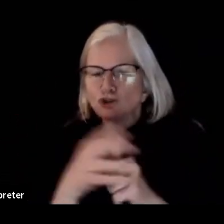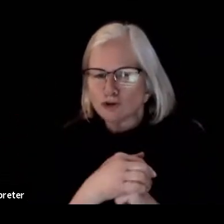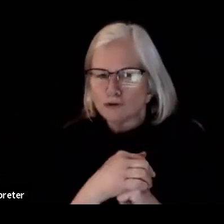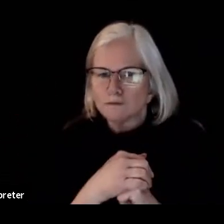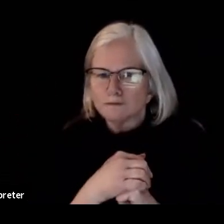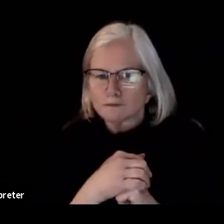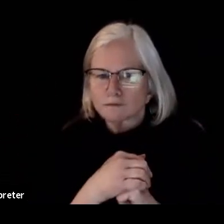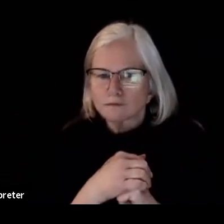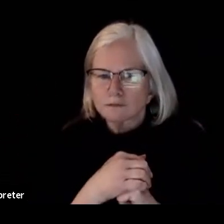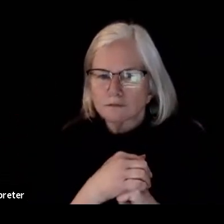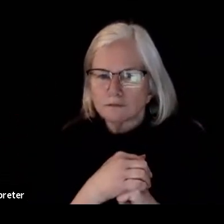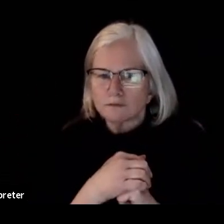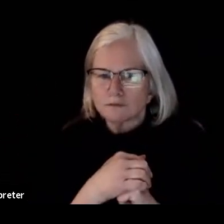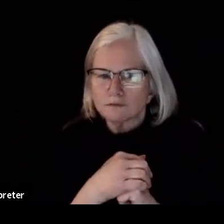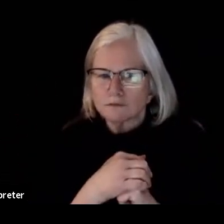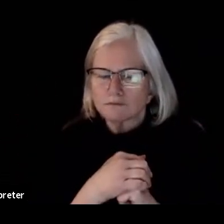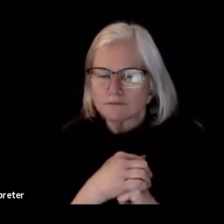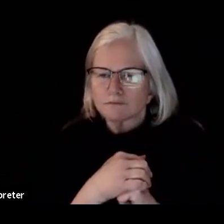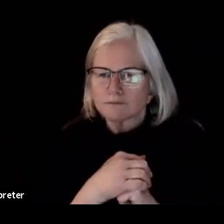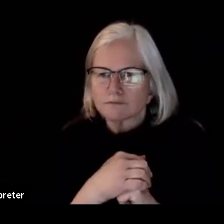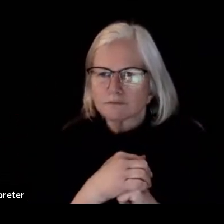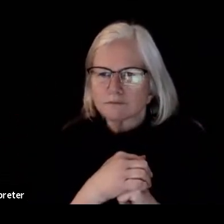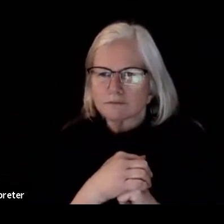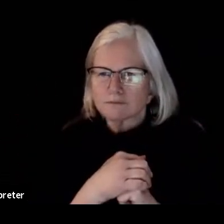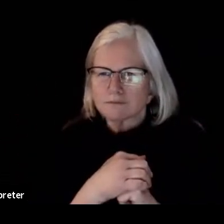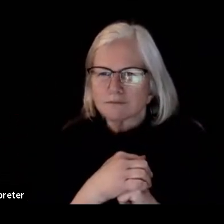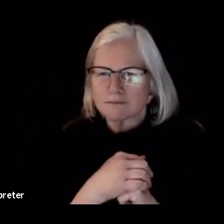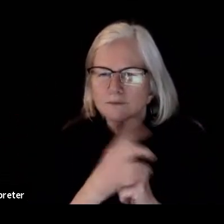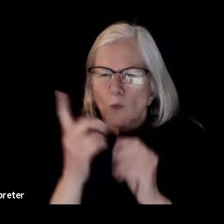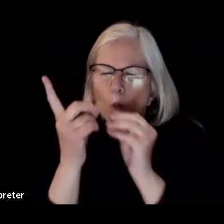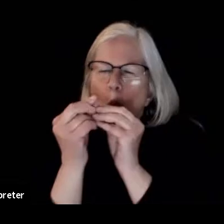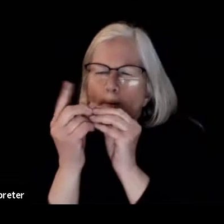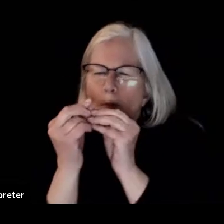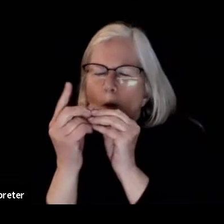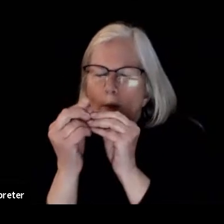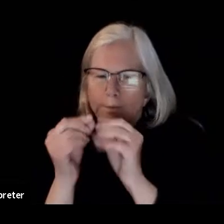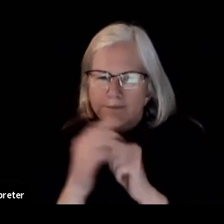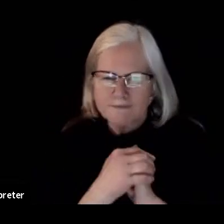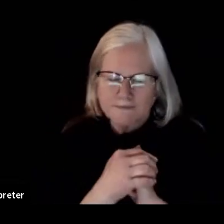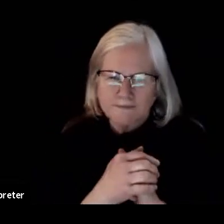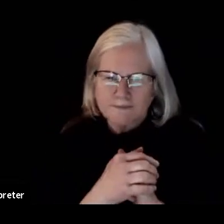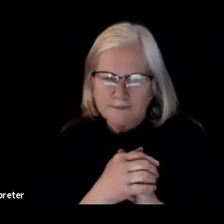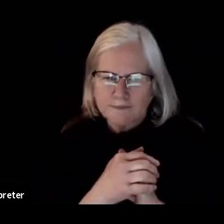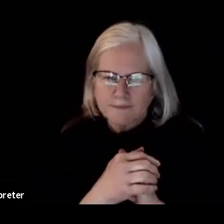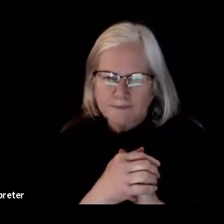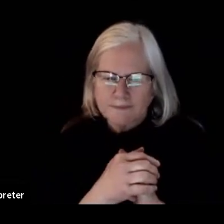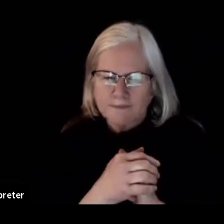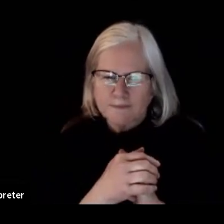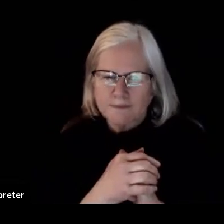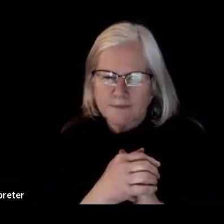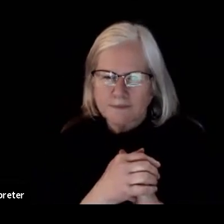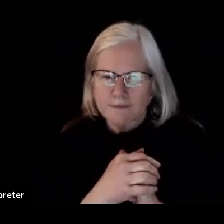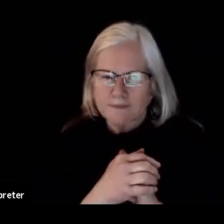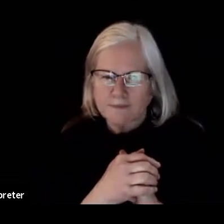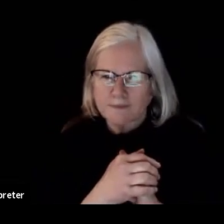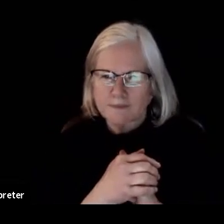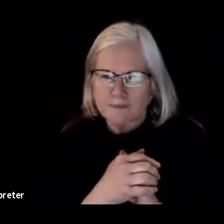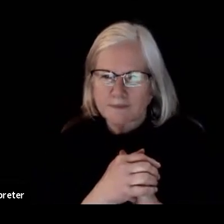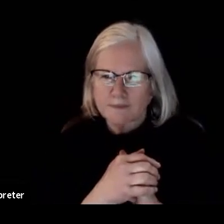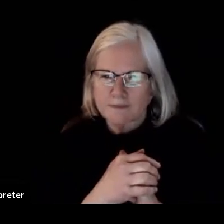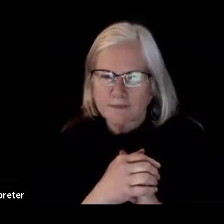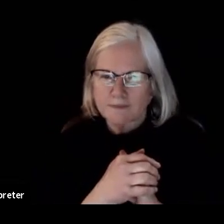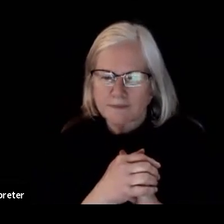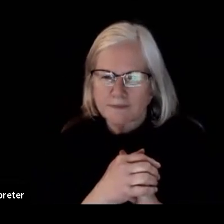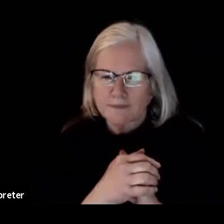Thank you. Operator, we have time for one more question. Thank you. Okay, we have the last question will come from the line of Glenn from